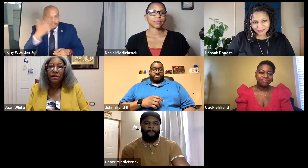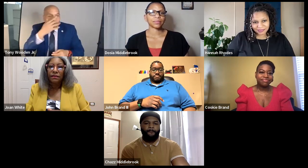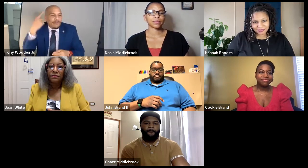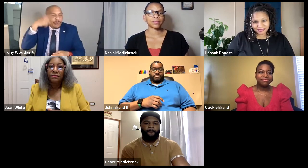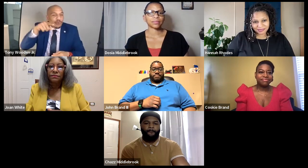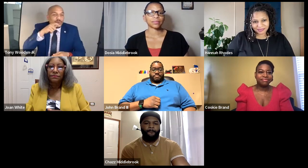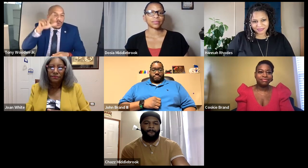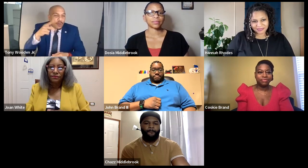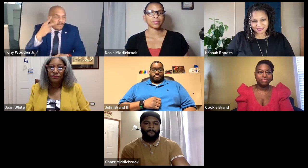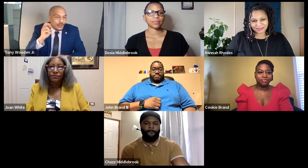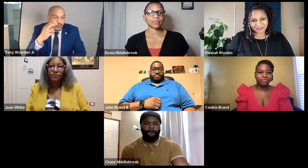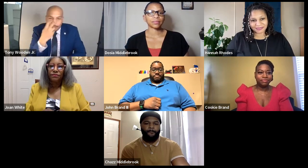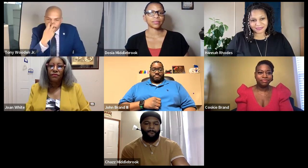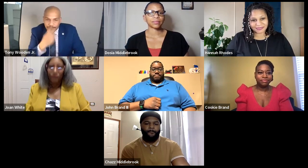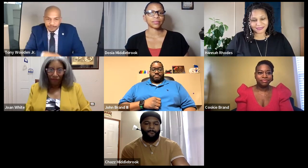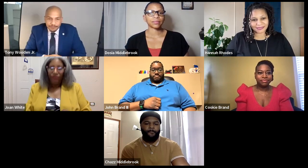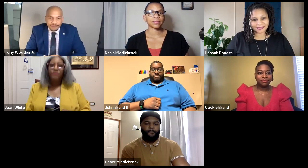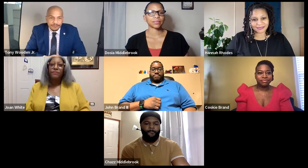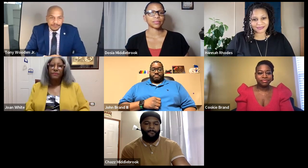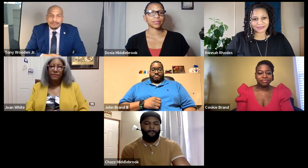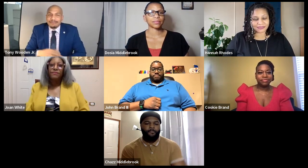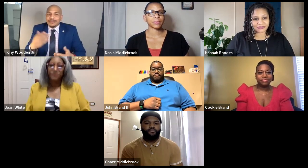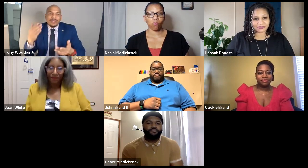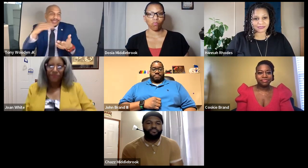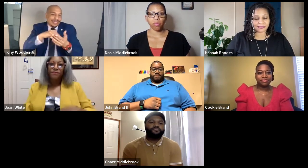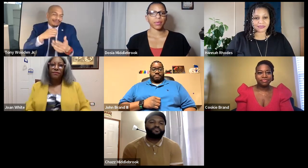visual description for those that might be low vision or blind.